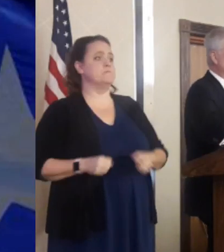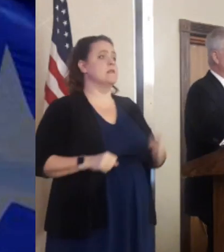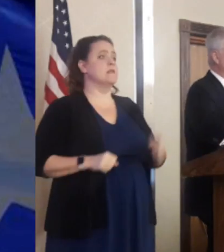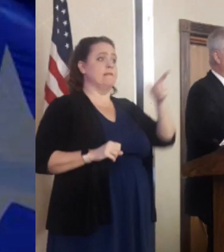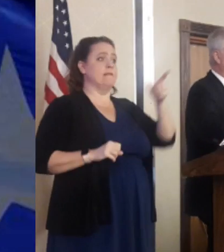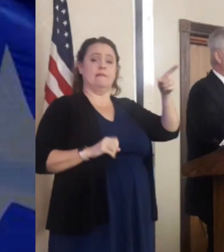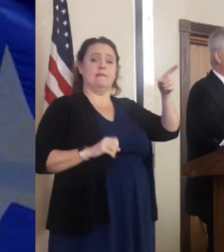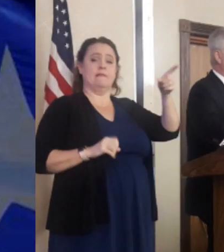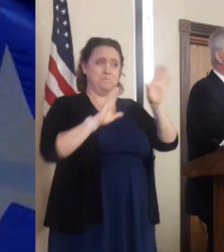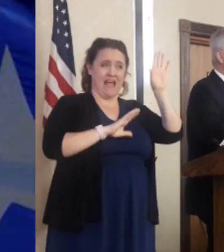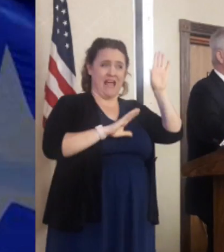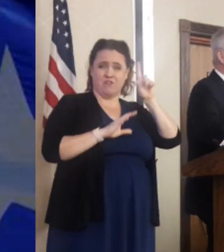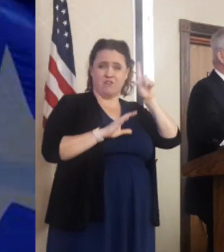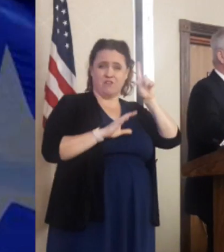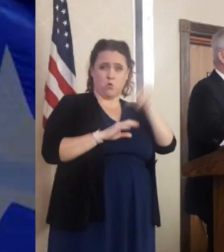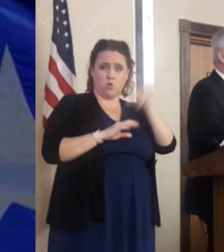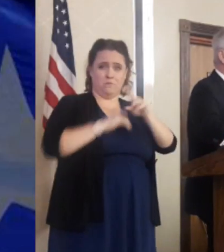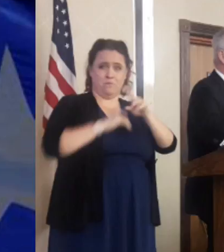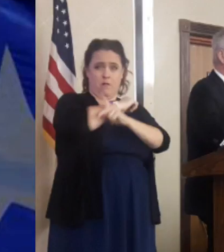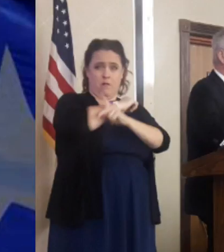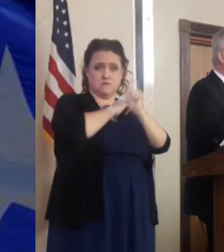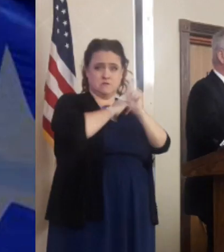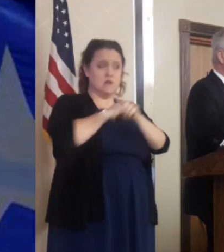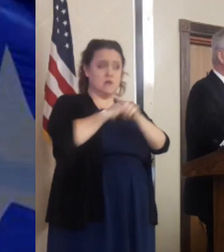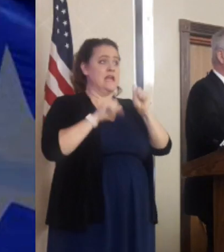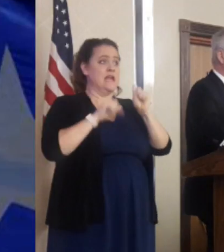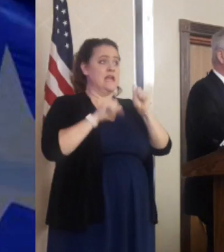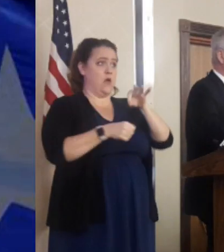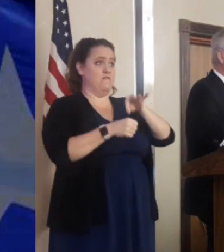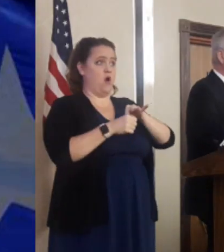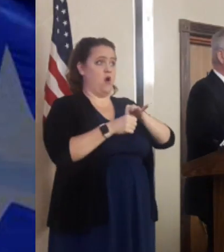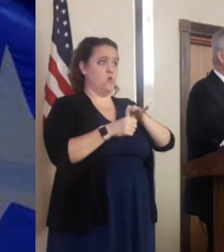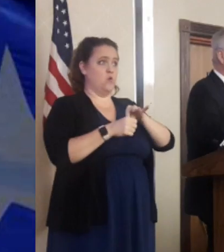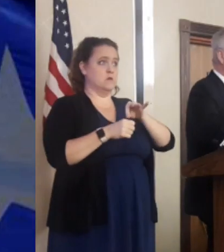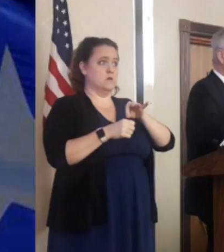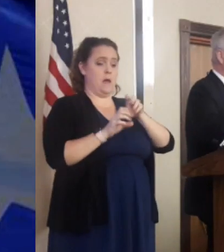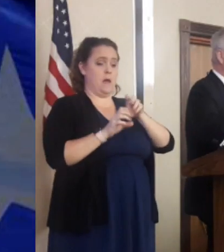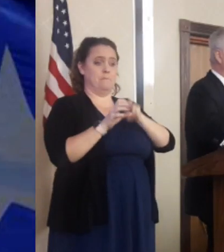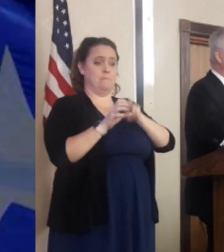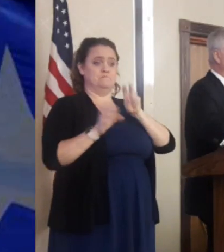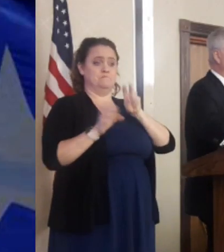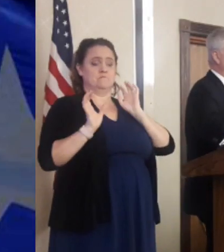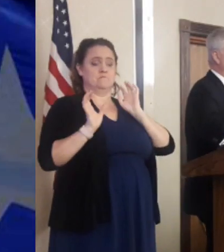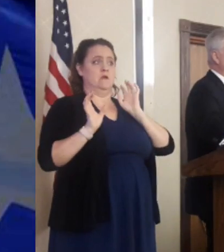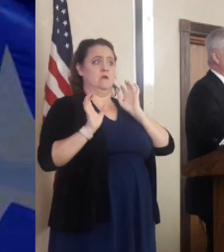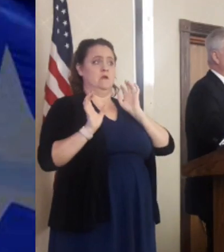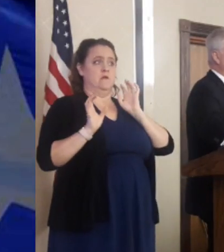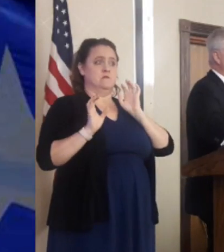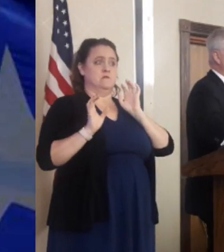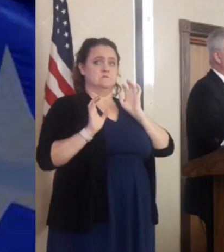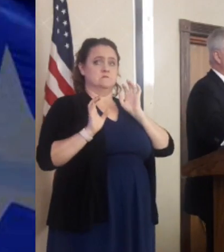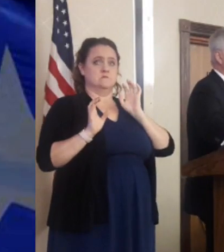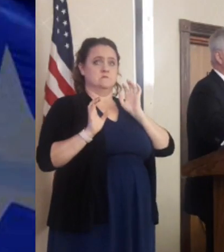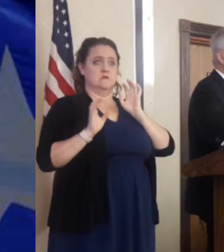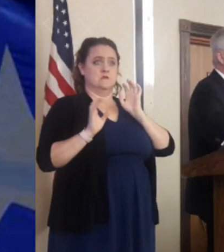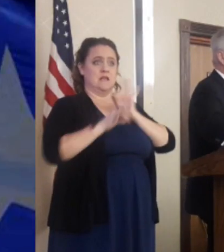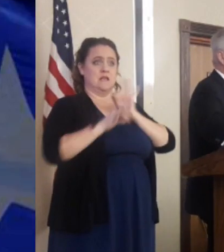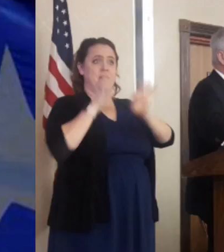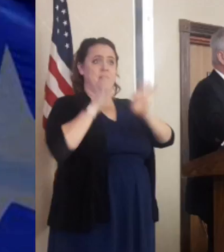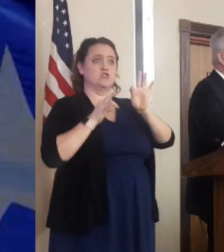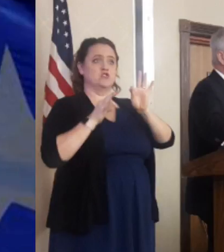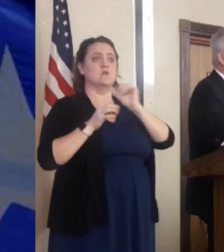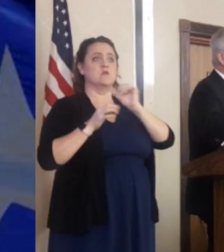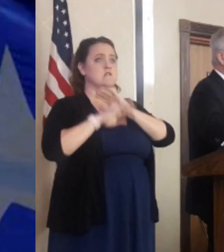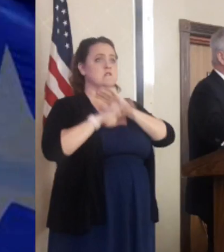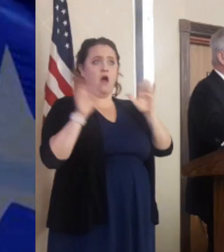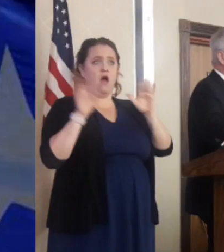not vote, as I believe we voted number 3 as abstaining, as a vote to abstain versus a non-vote? That is a different thing. Thing in the middle as